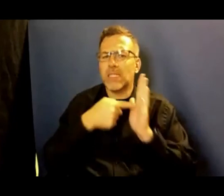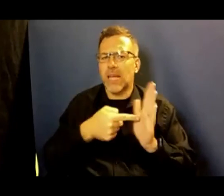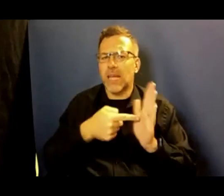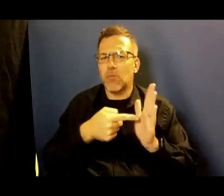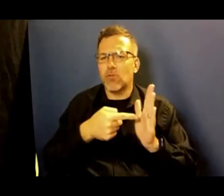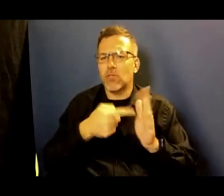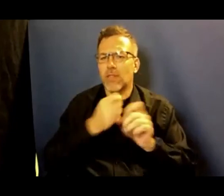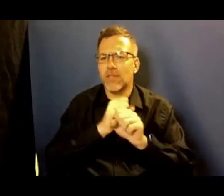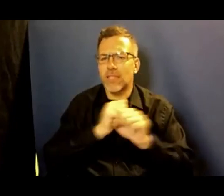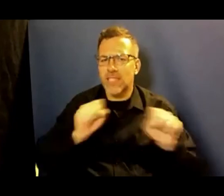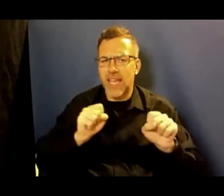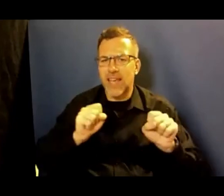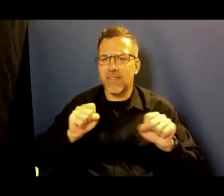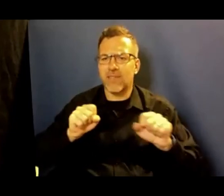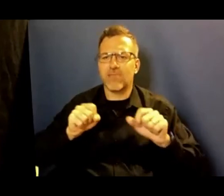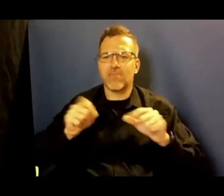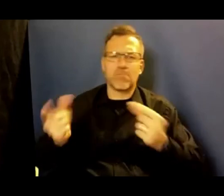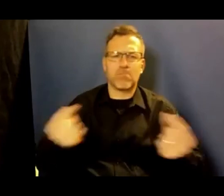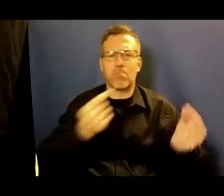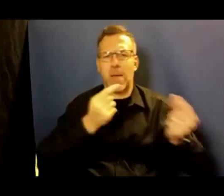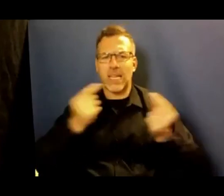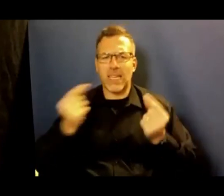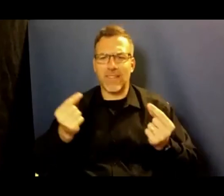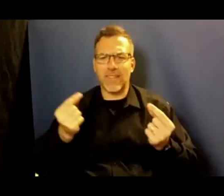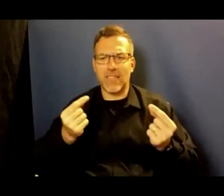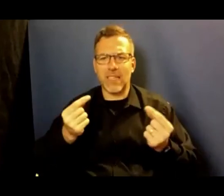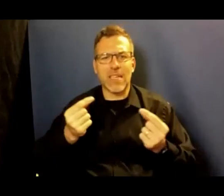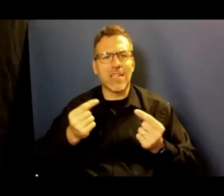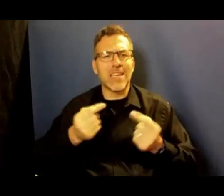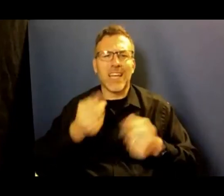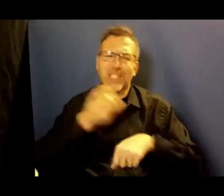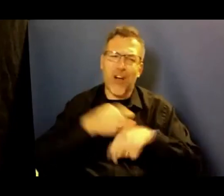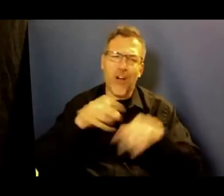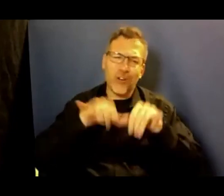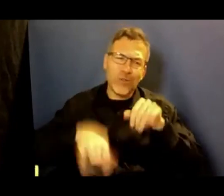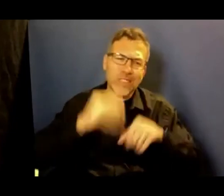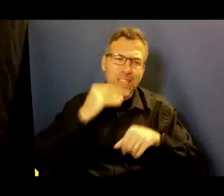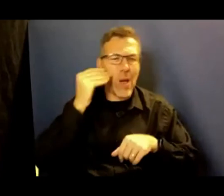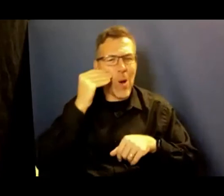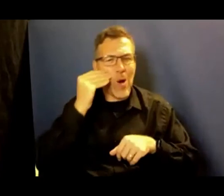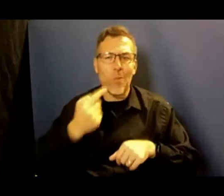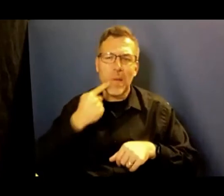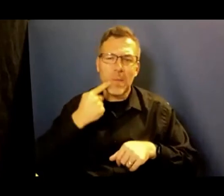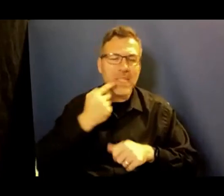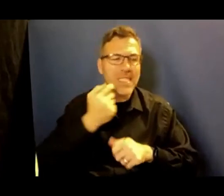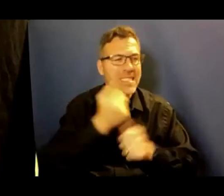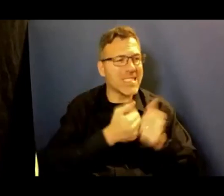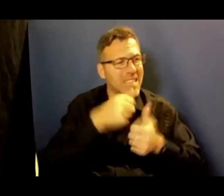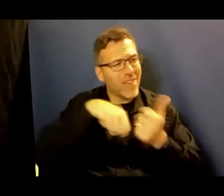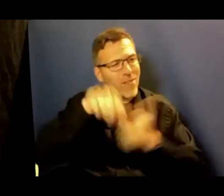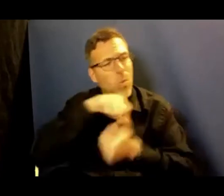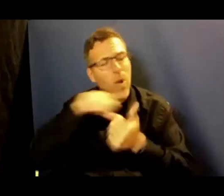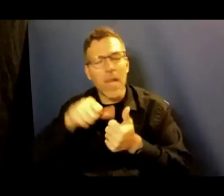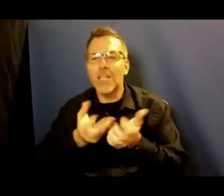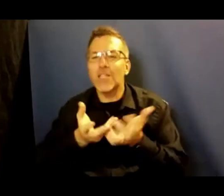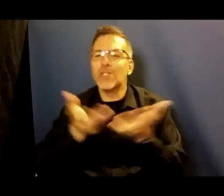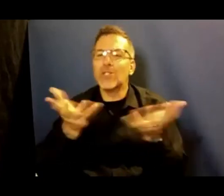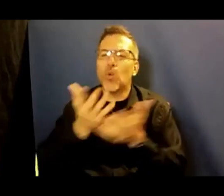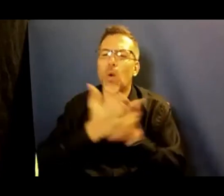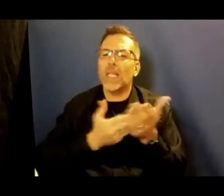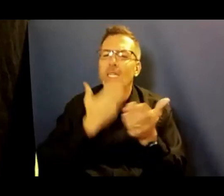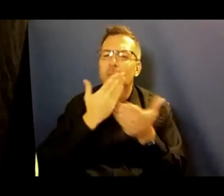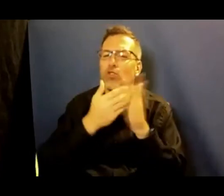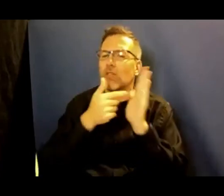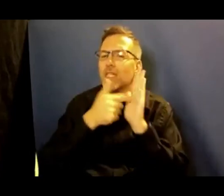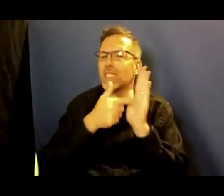right now? It's hard to stay completely home, and we've missed each other for a long time. So can you give us some examples of things we can